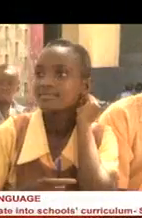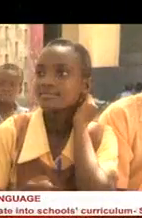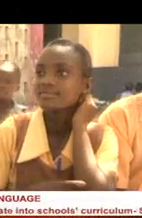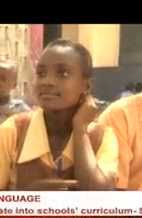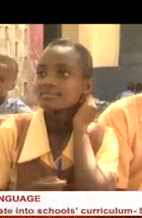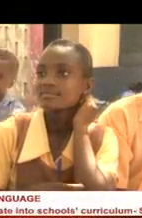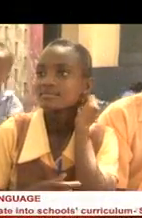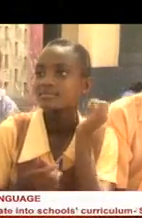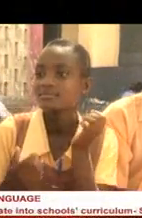Tempo.